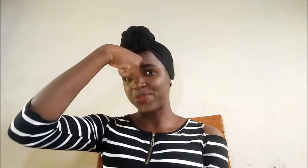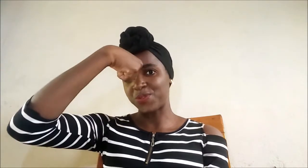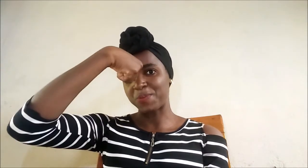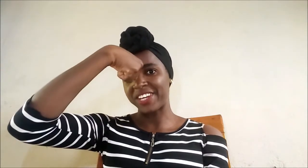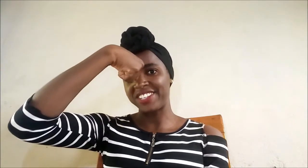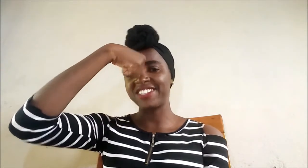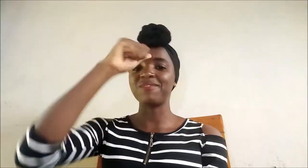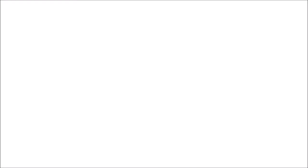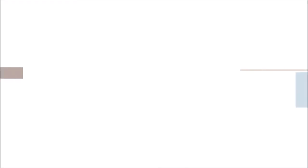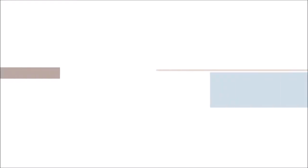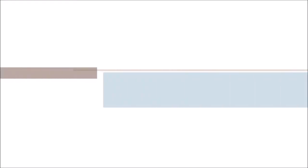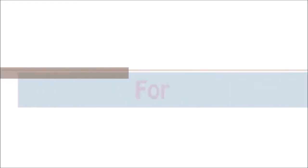remind.